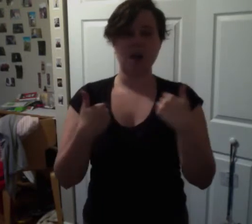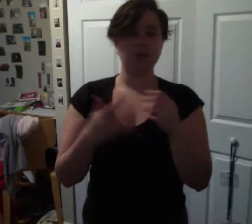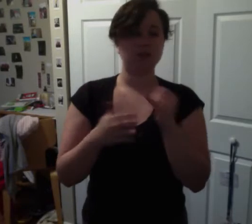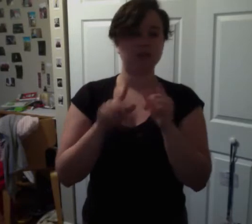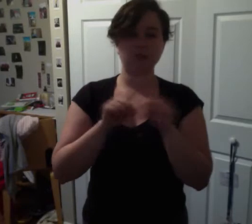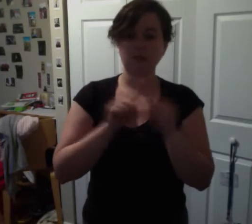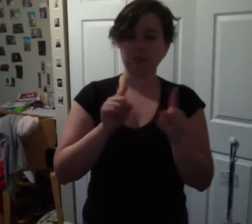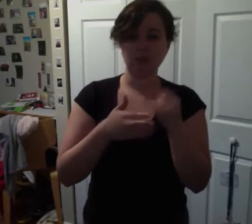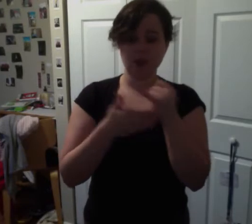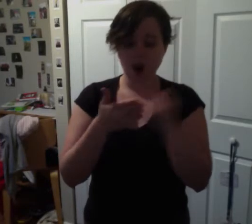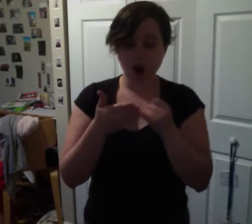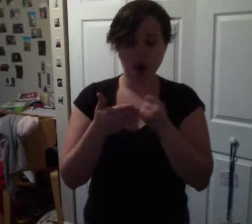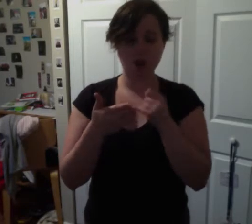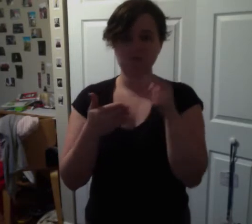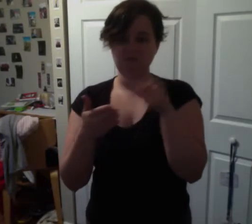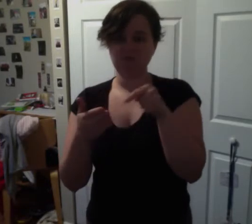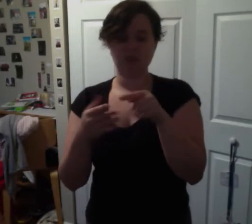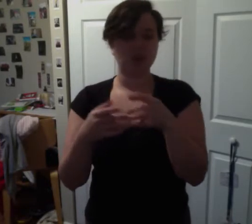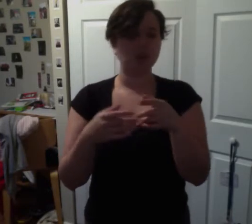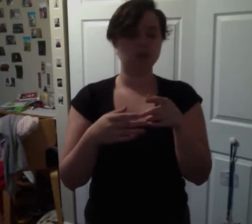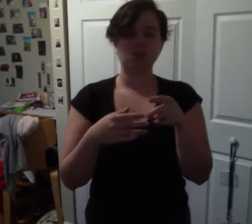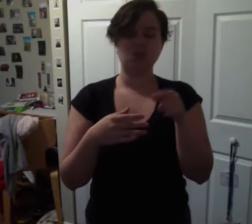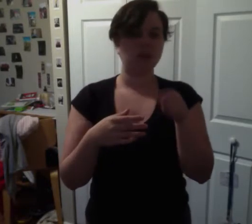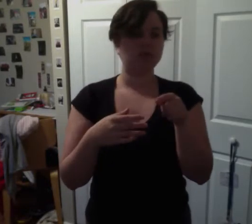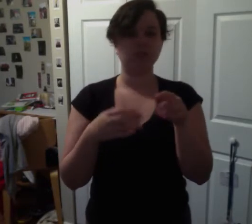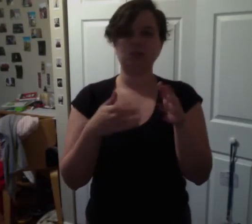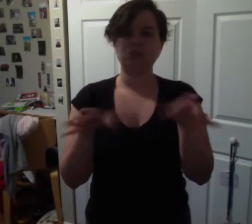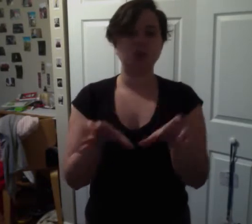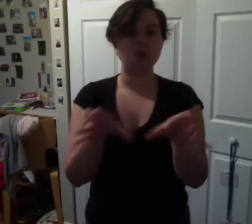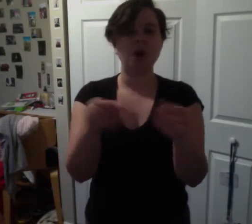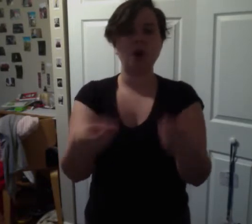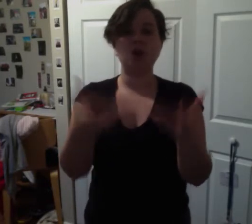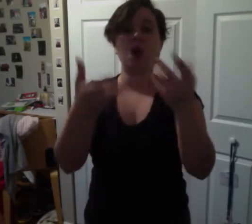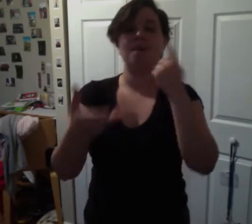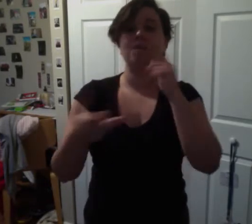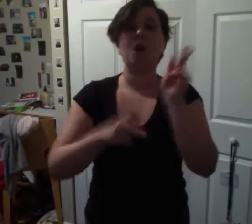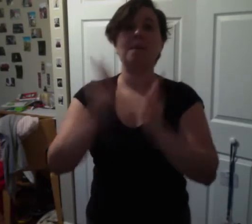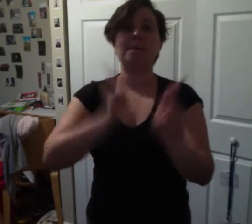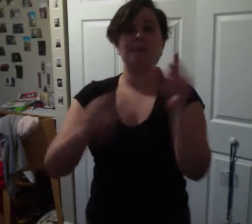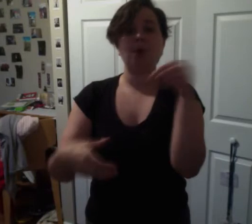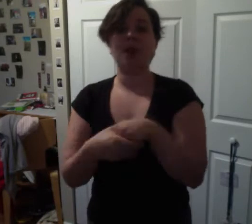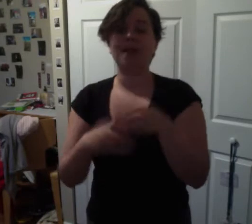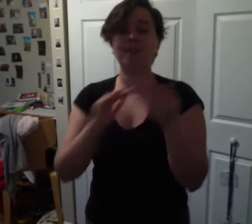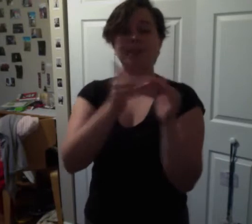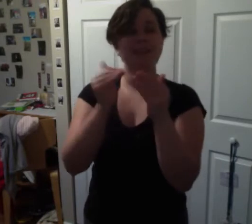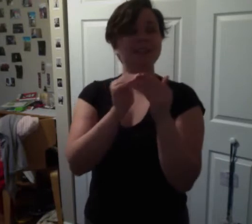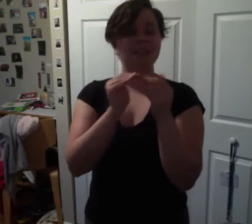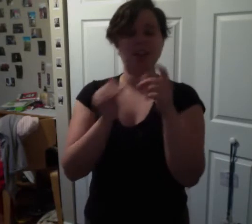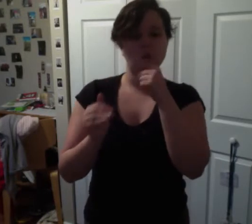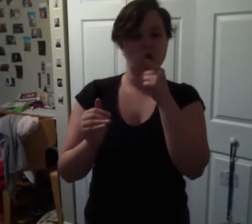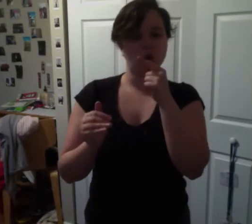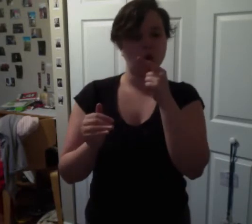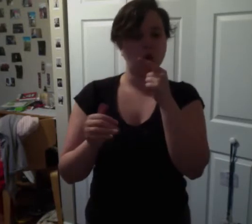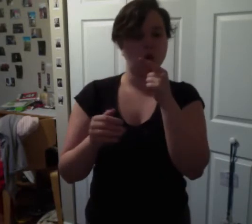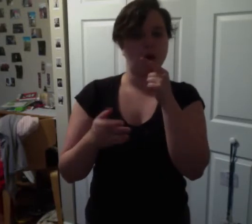and beyond would find themselves in the middle of the hood. And that's when I felt like there was maybe a relationship between my history with